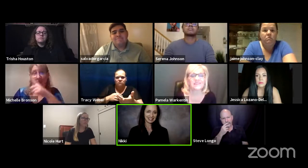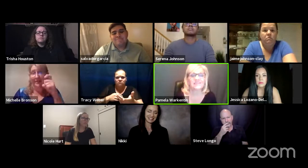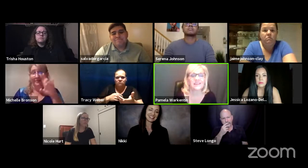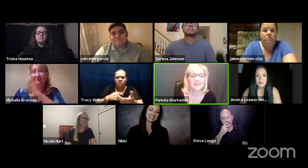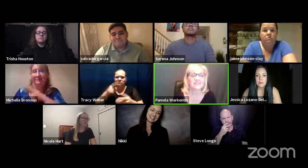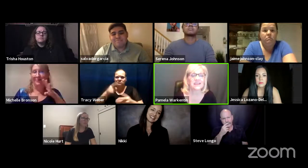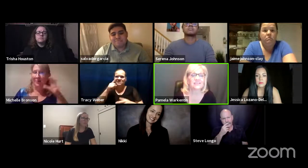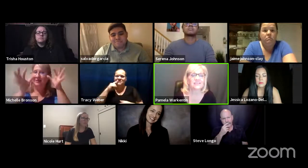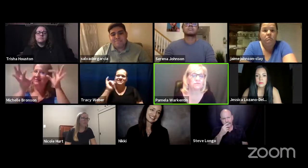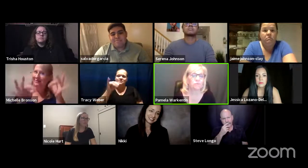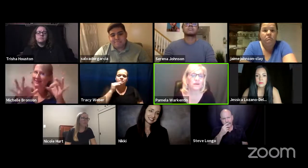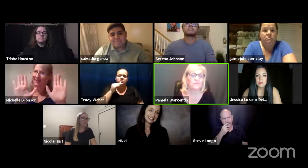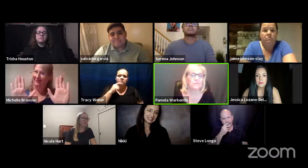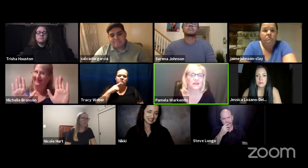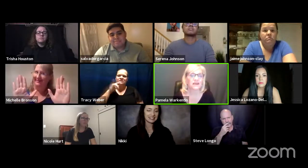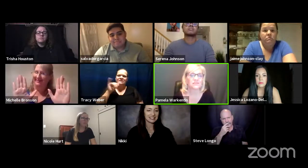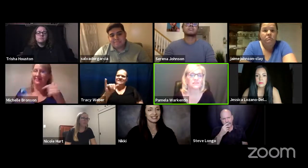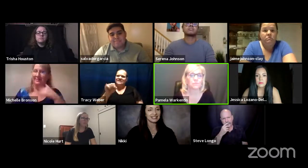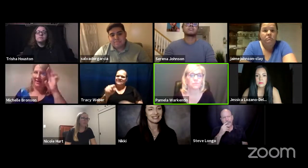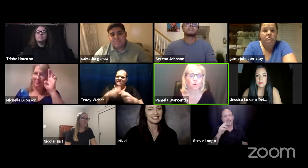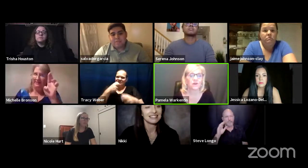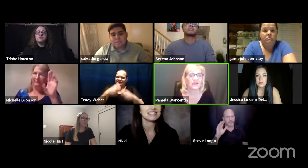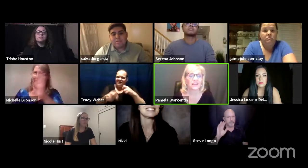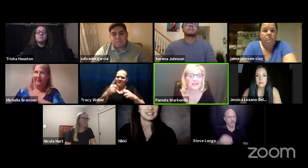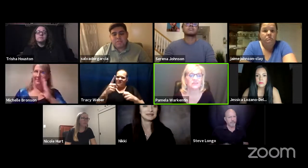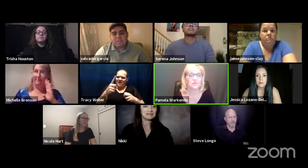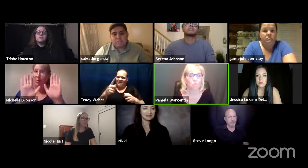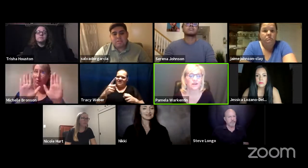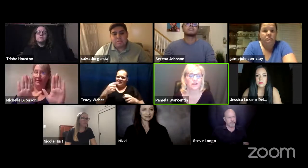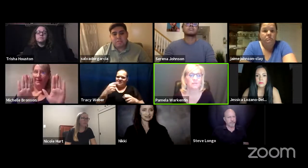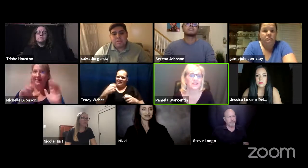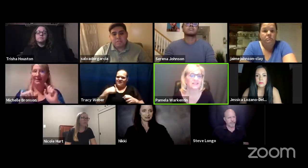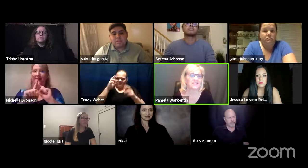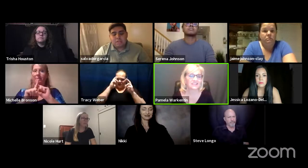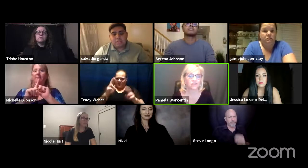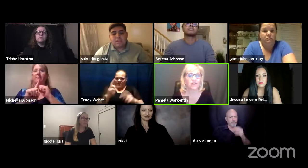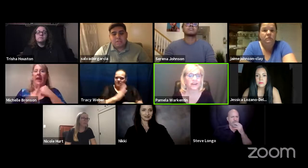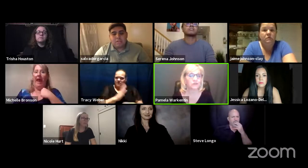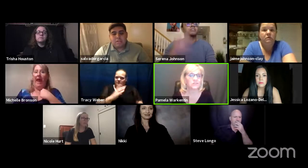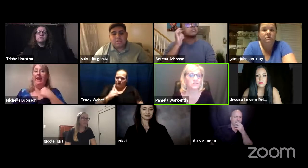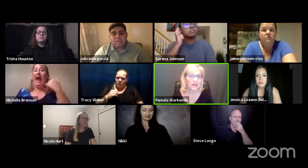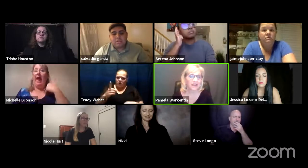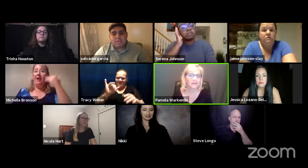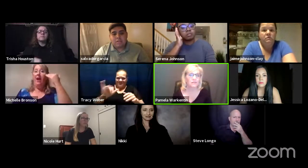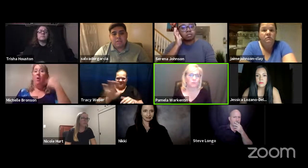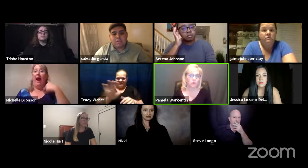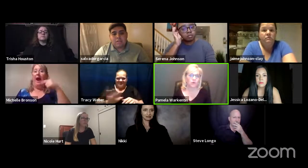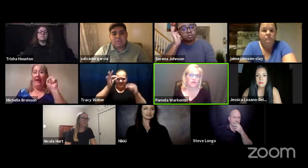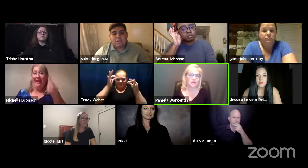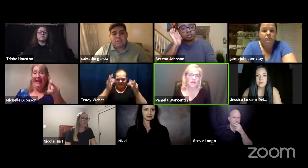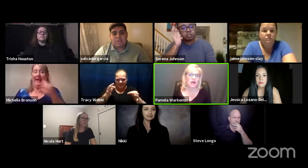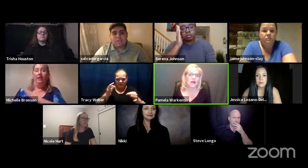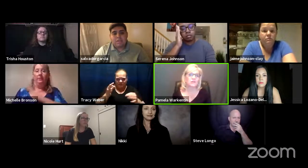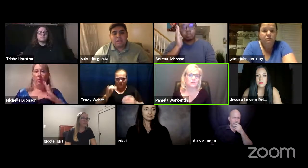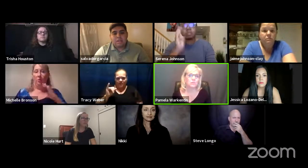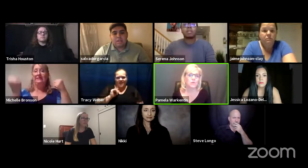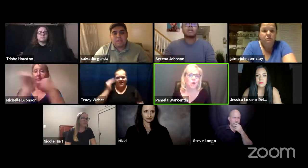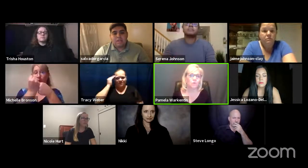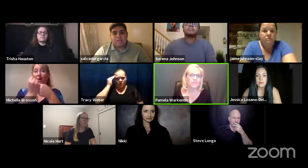This is a tough one because the board is the one to make the decision, and I respect the board. I do know that